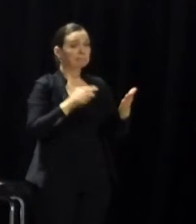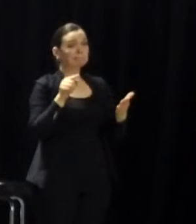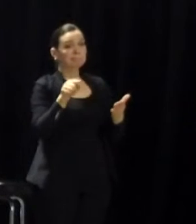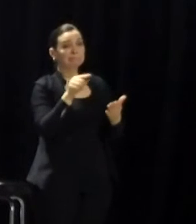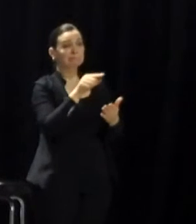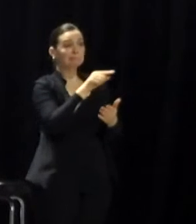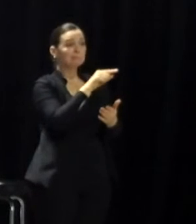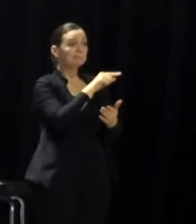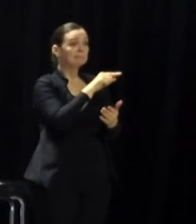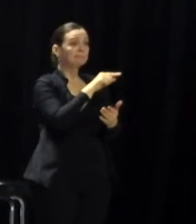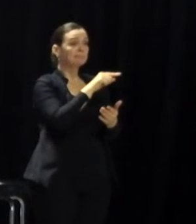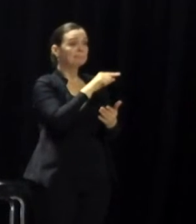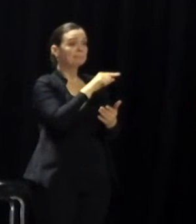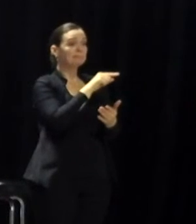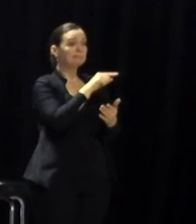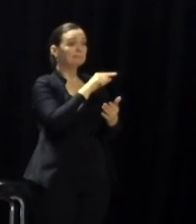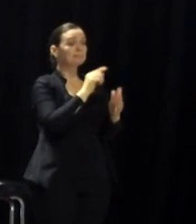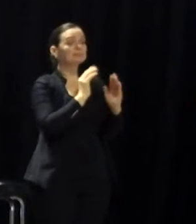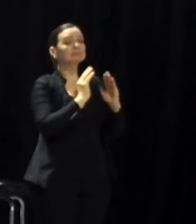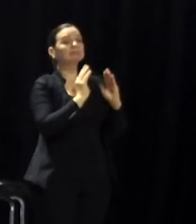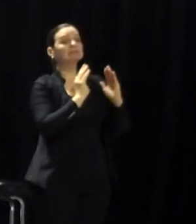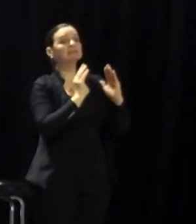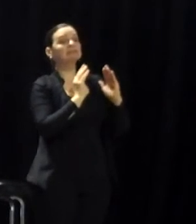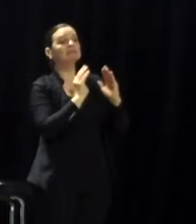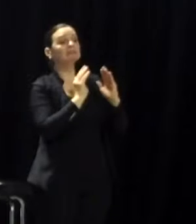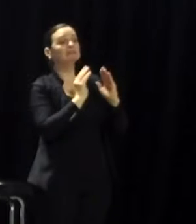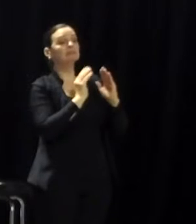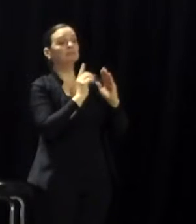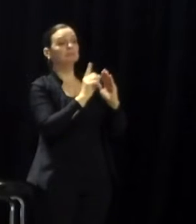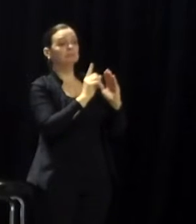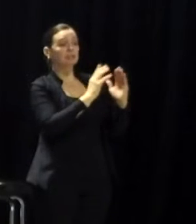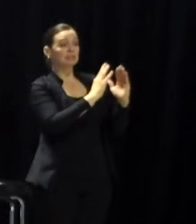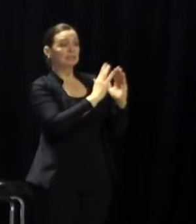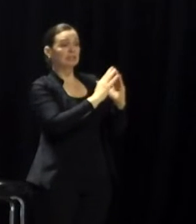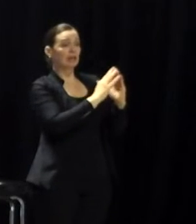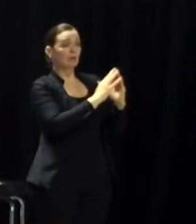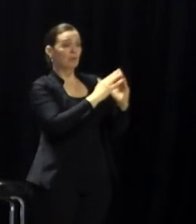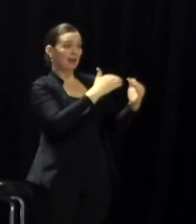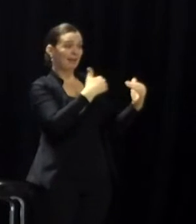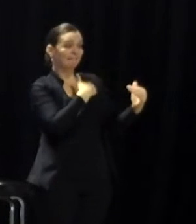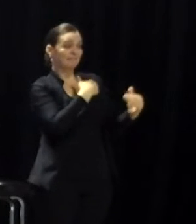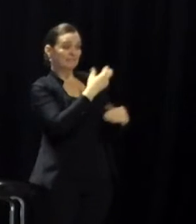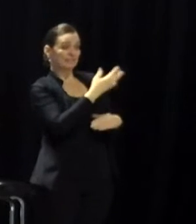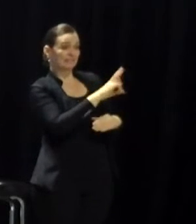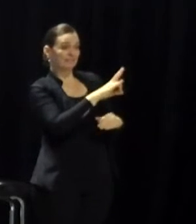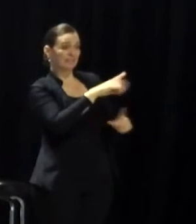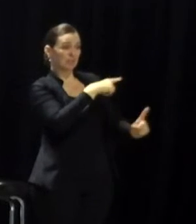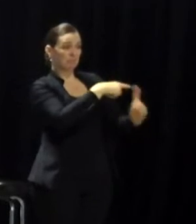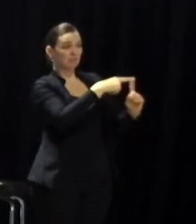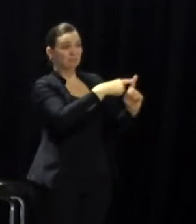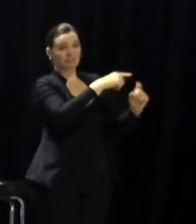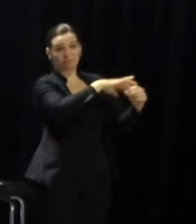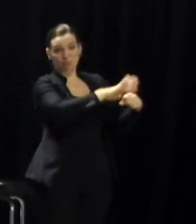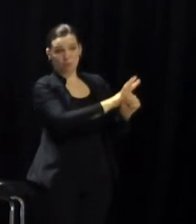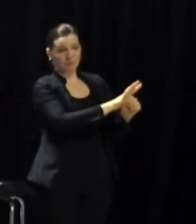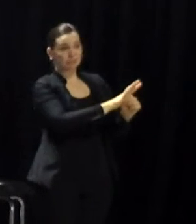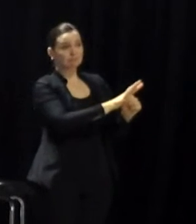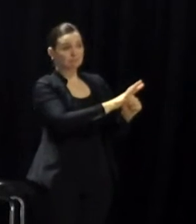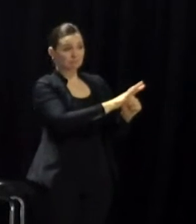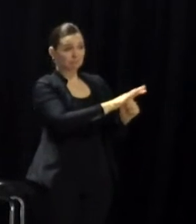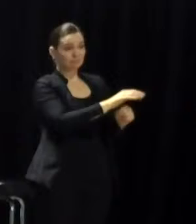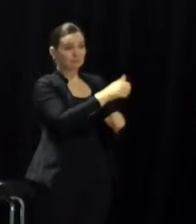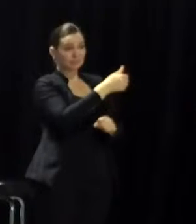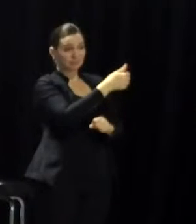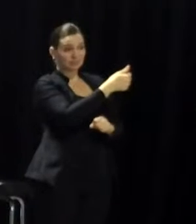town that has 17 active cases. That town doesn't have a single child as an